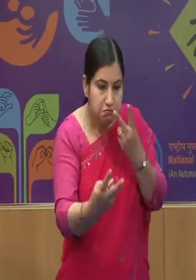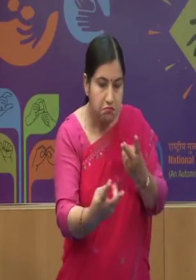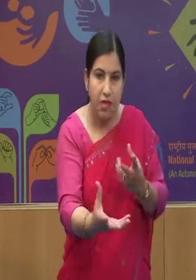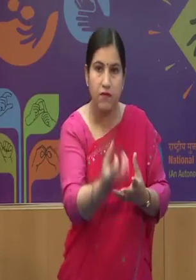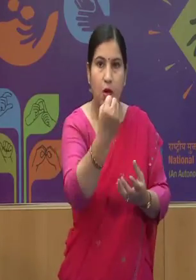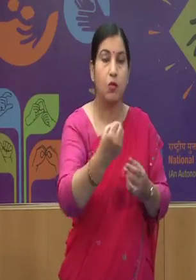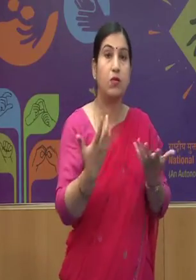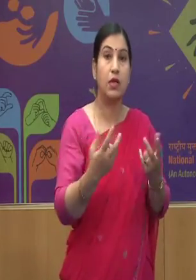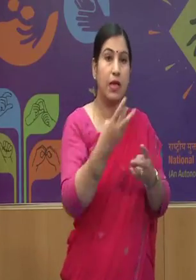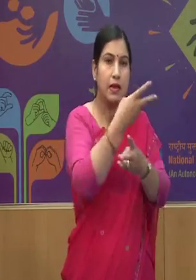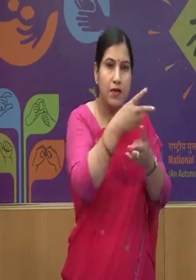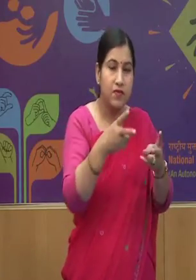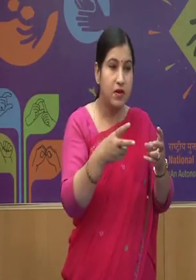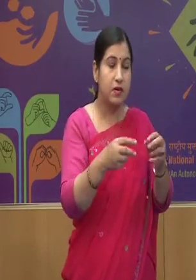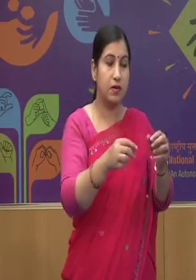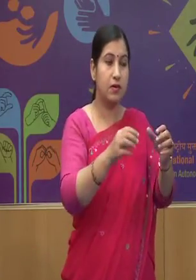with various defeated nations,